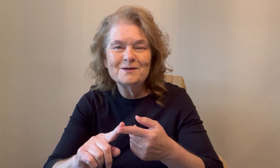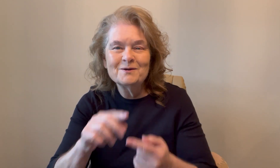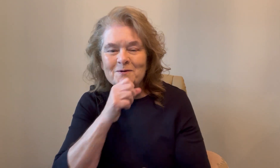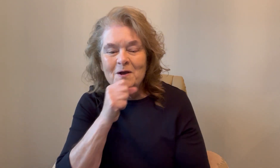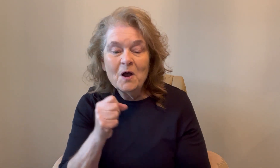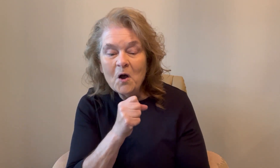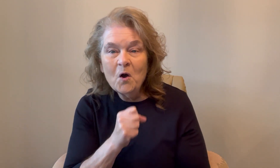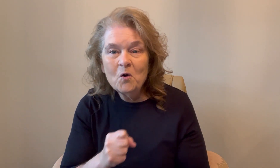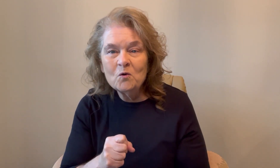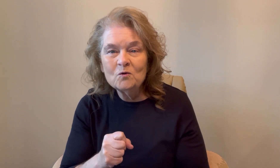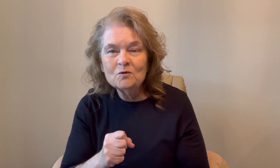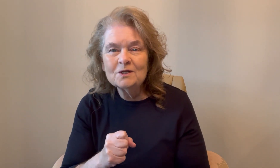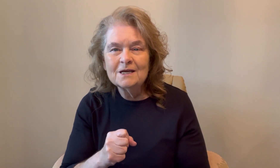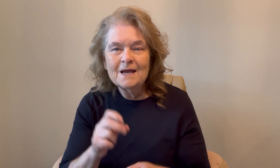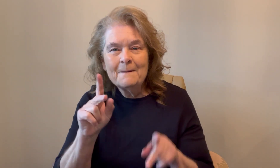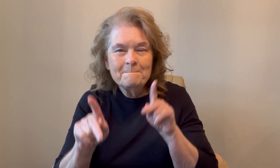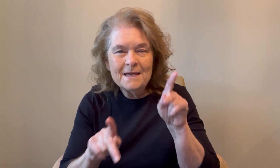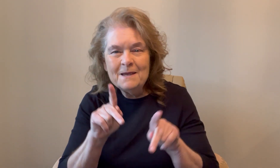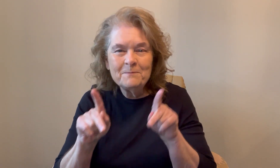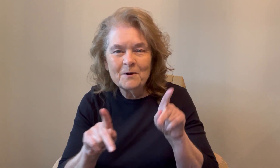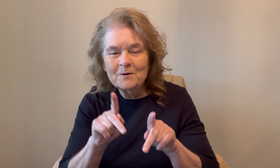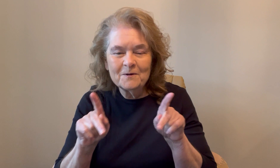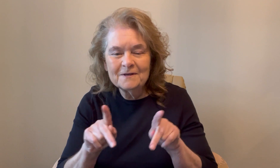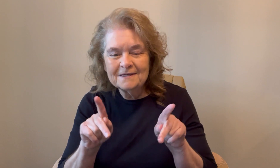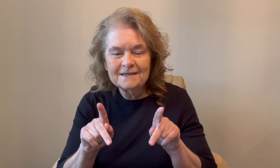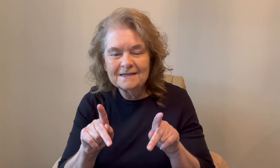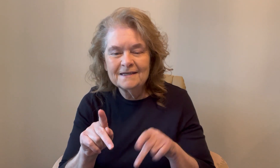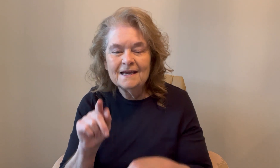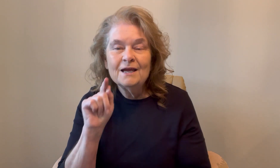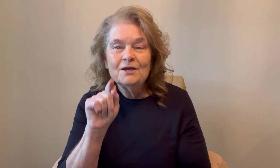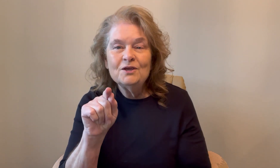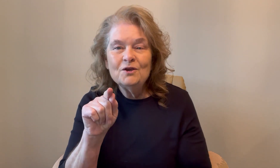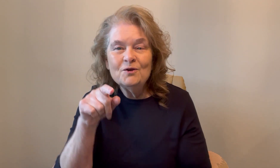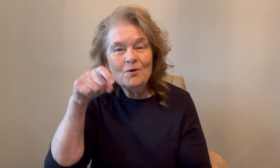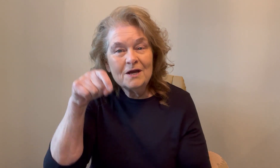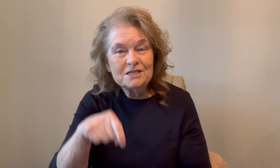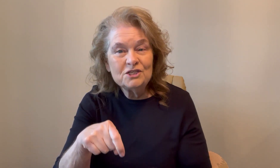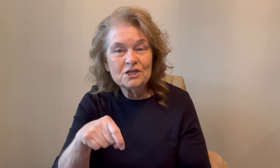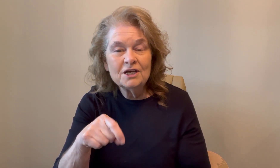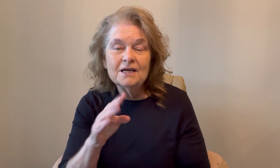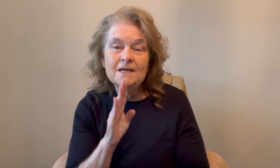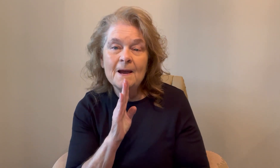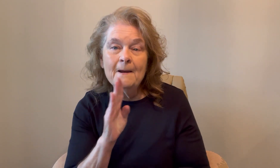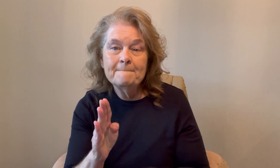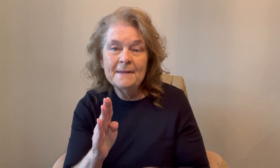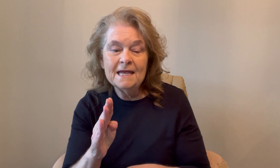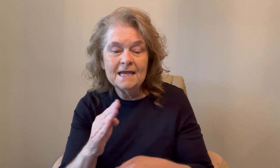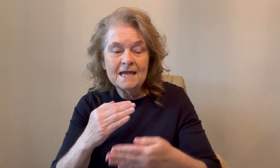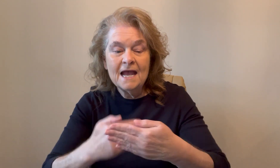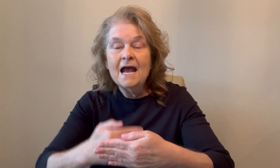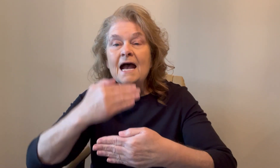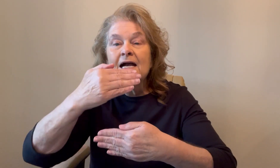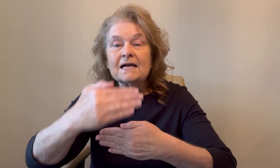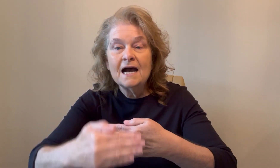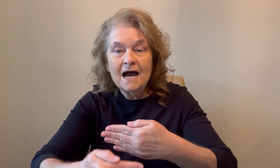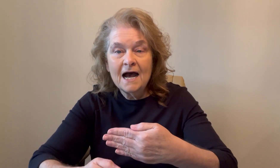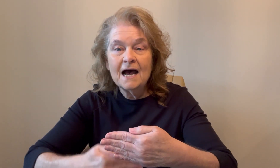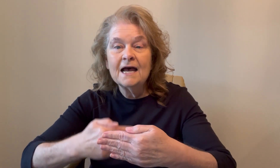to old people. You should be